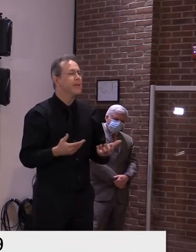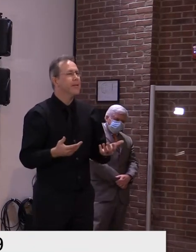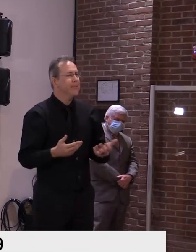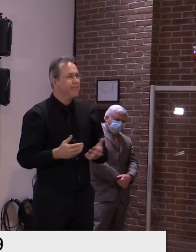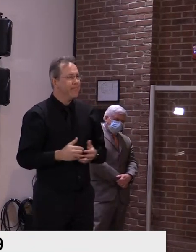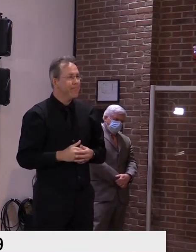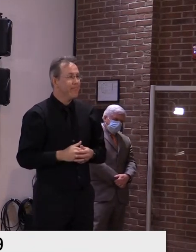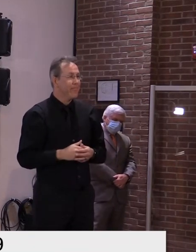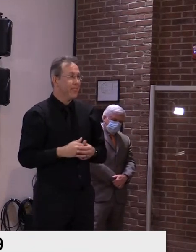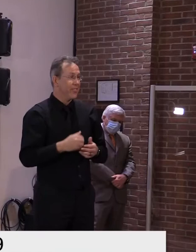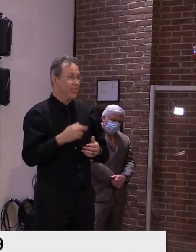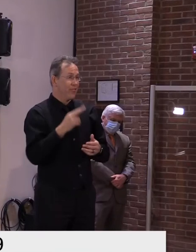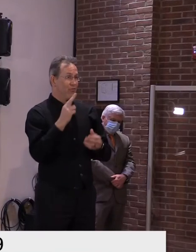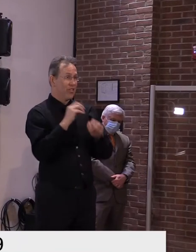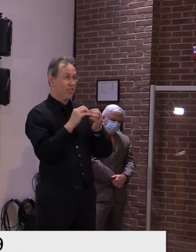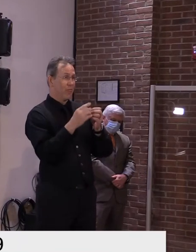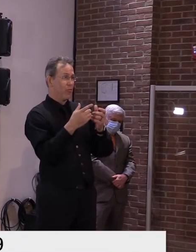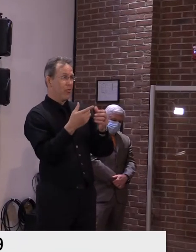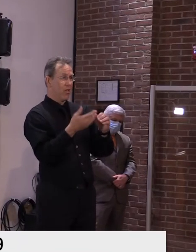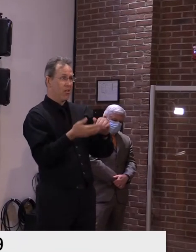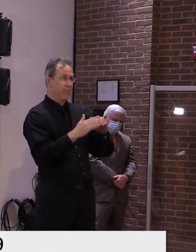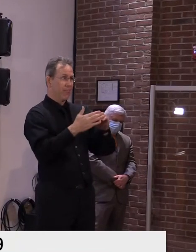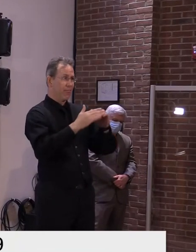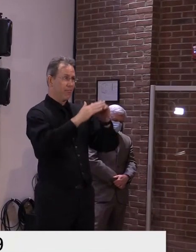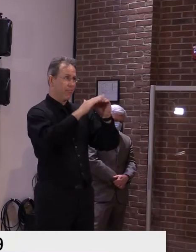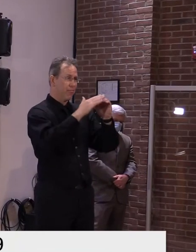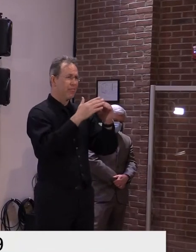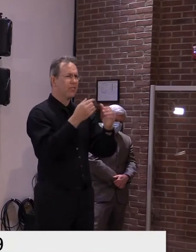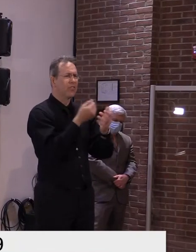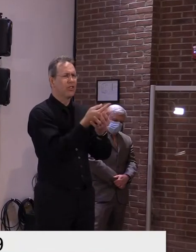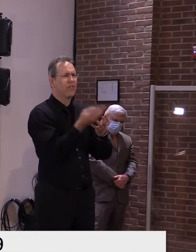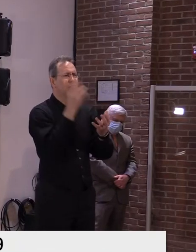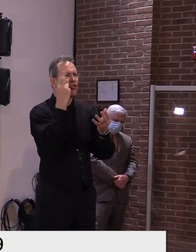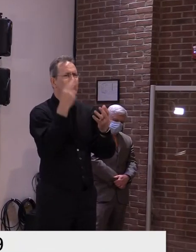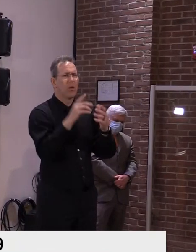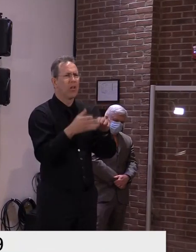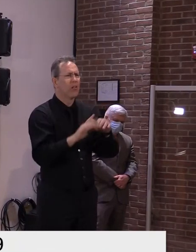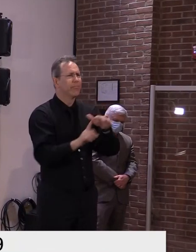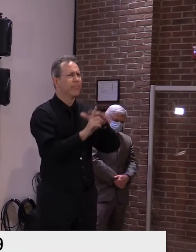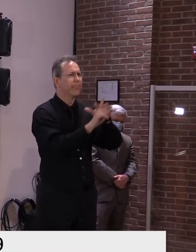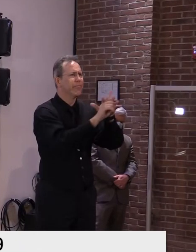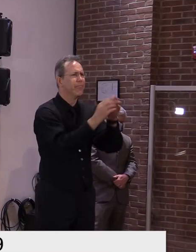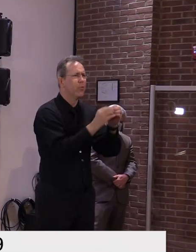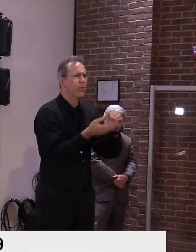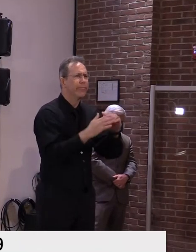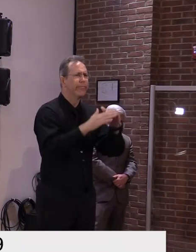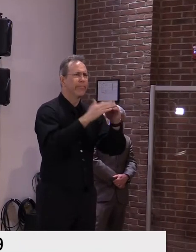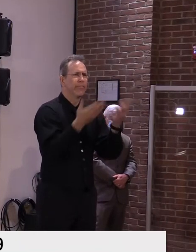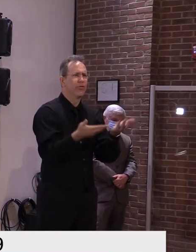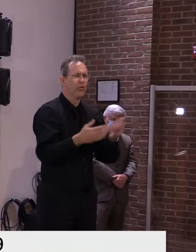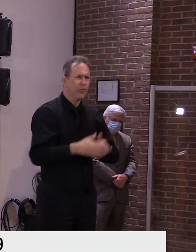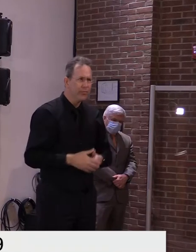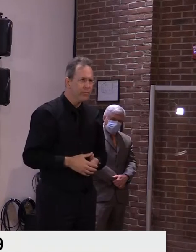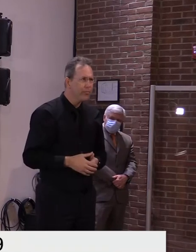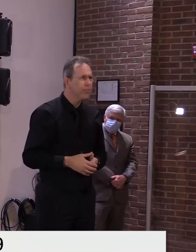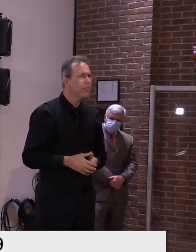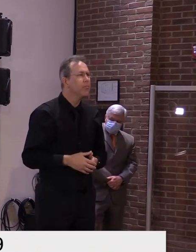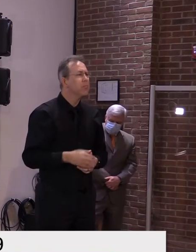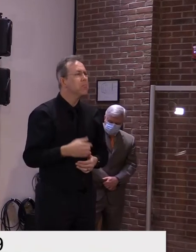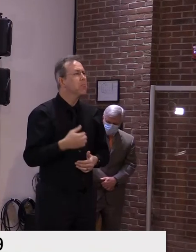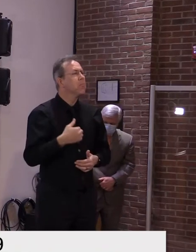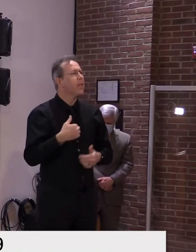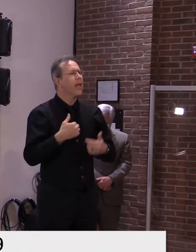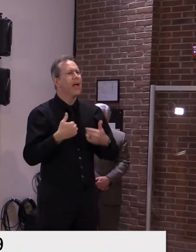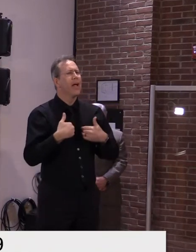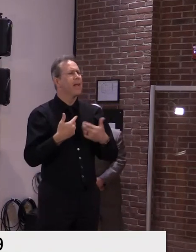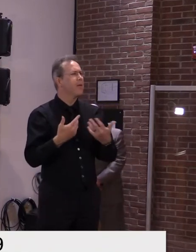multi-component thing, and we know that there are more variants. We just don't know its prevalence right now because